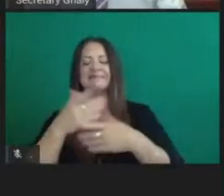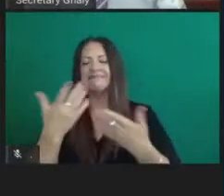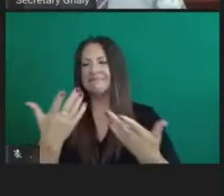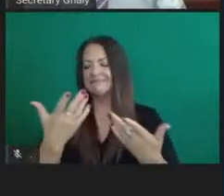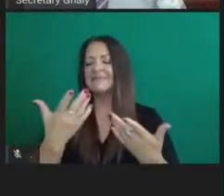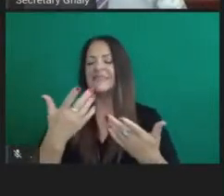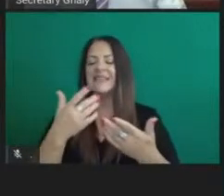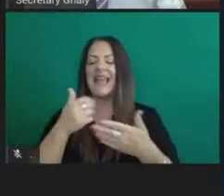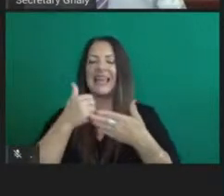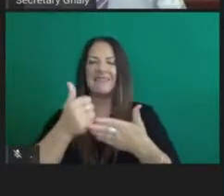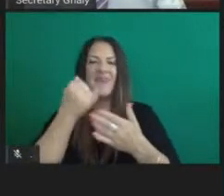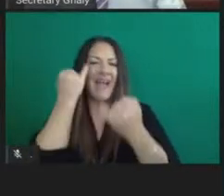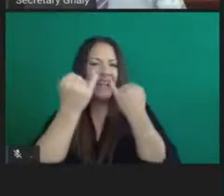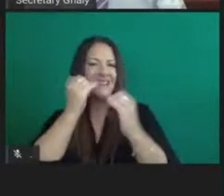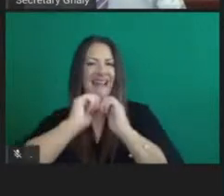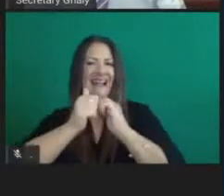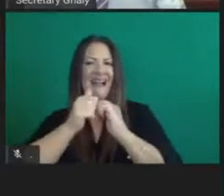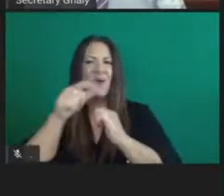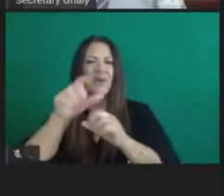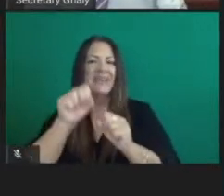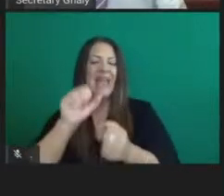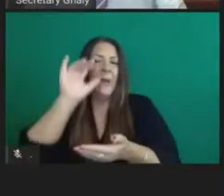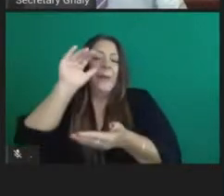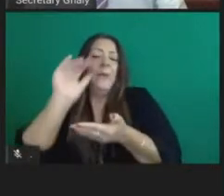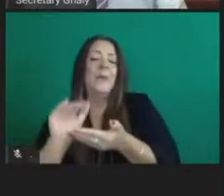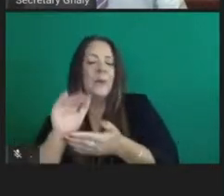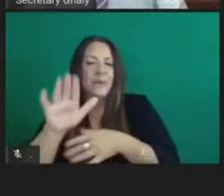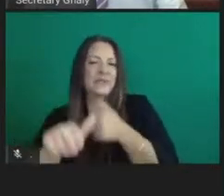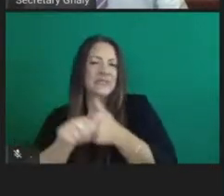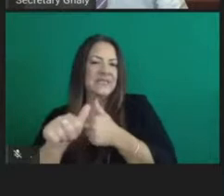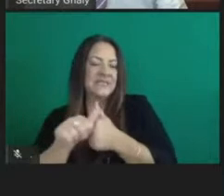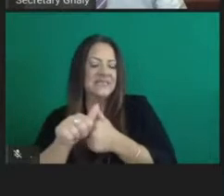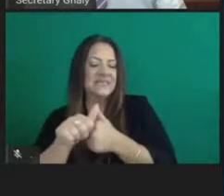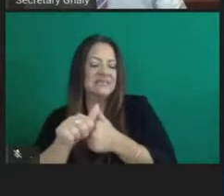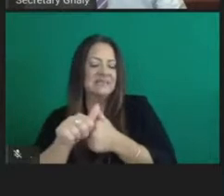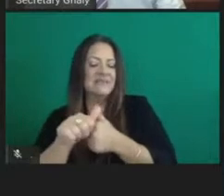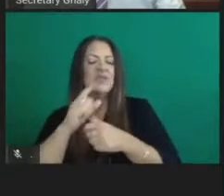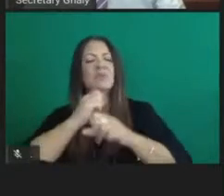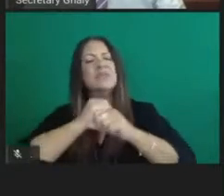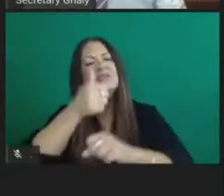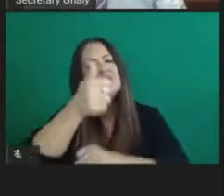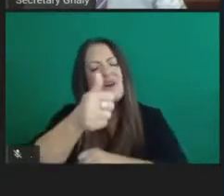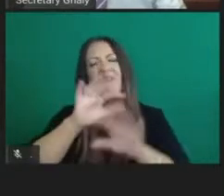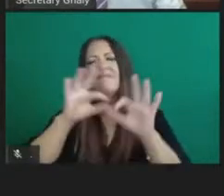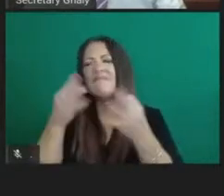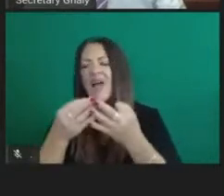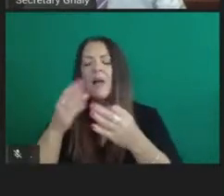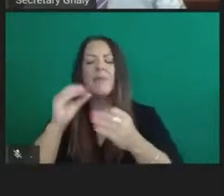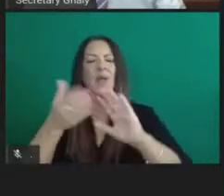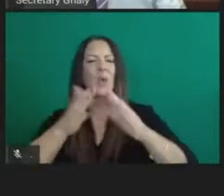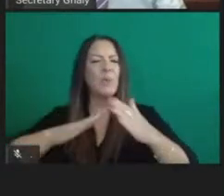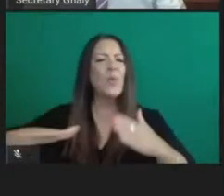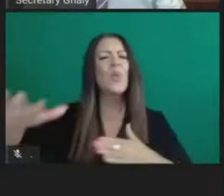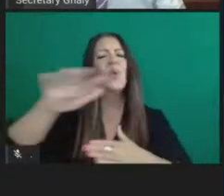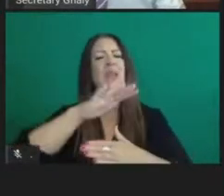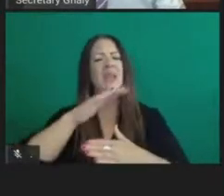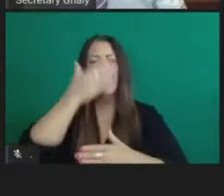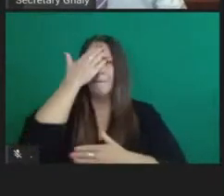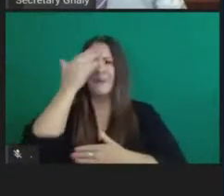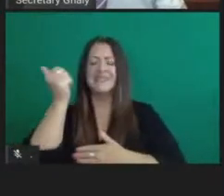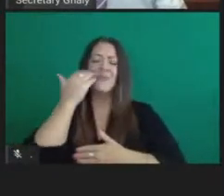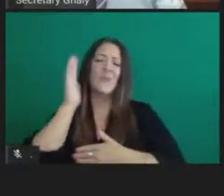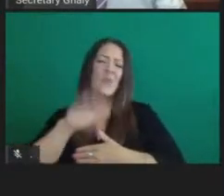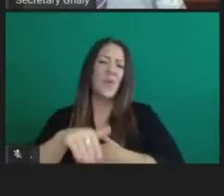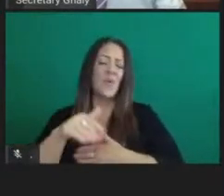that we make sure you protect yourselves, your families, and your communities as we go into what is going to be a hard